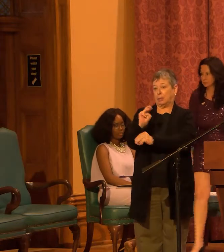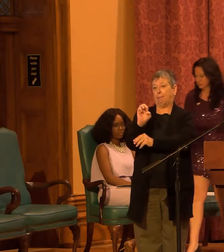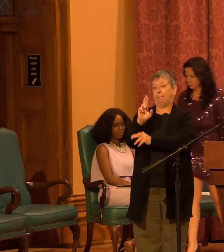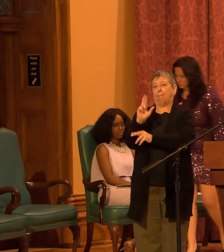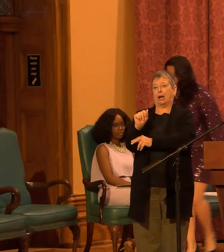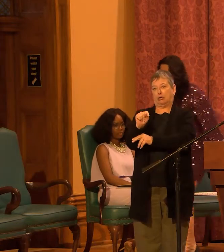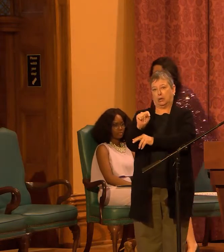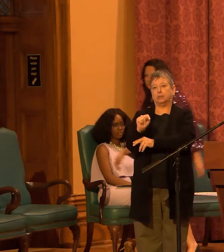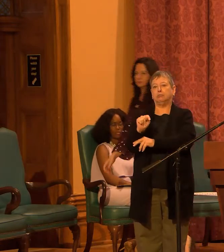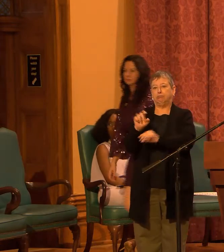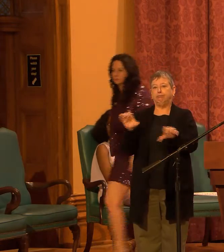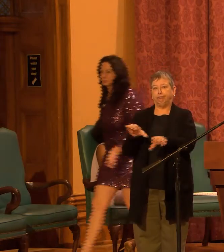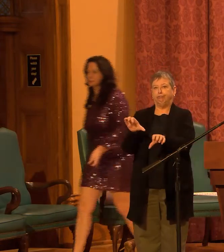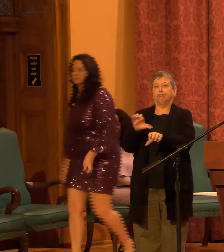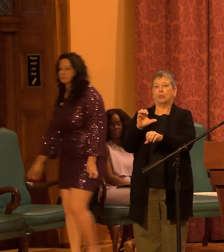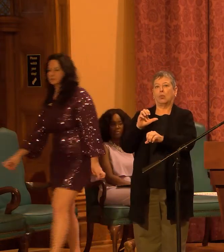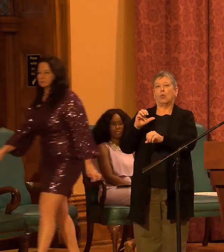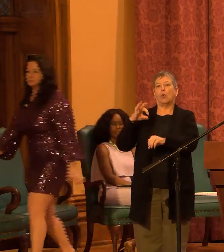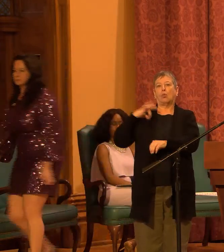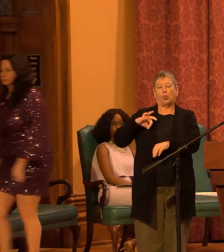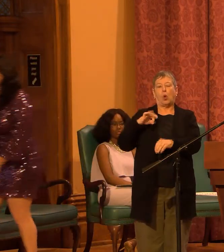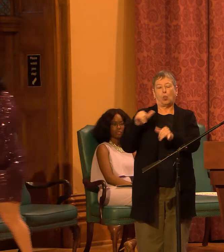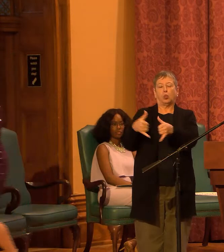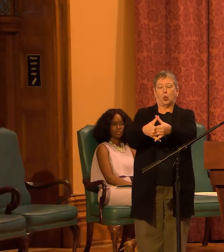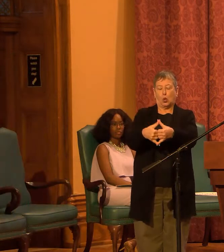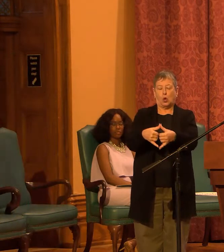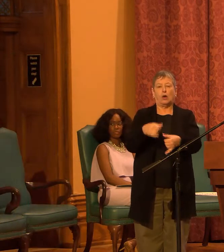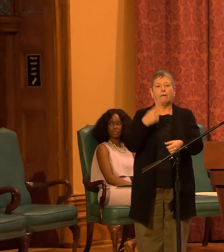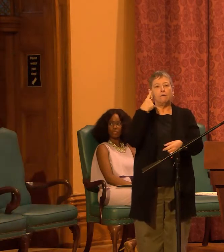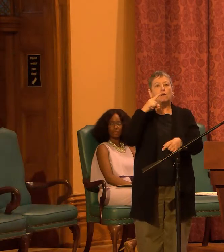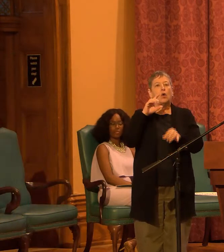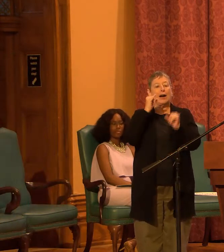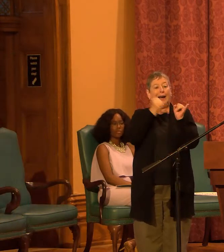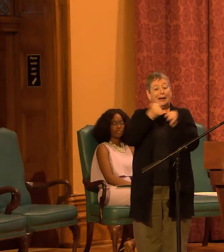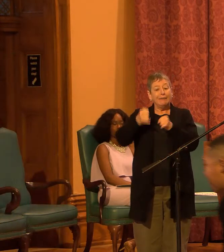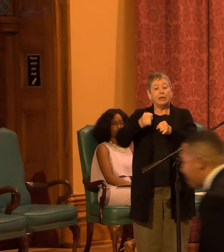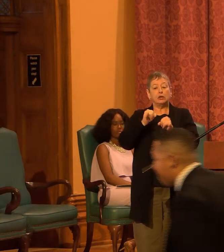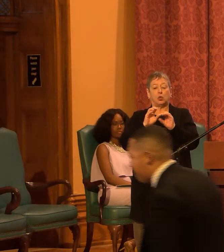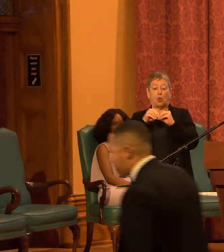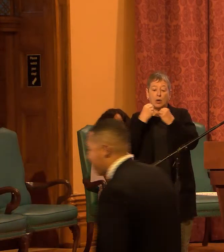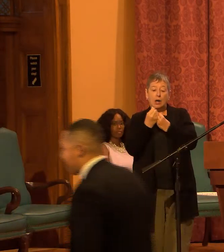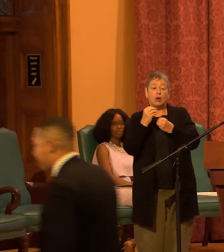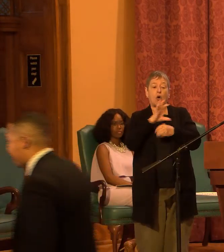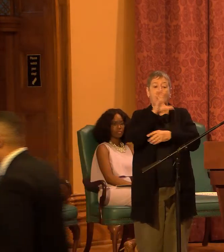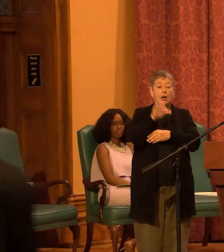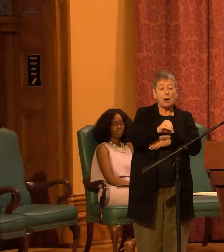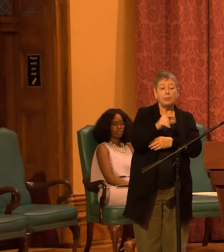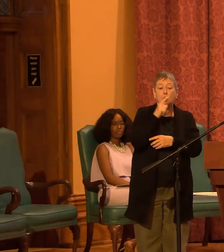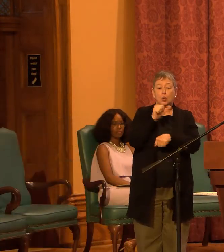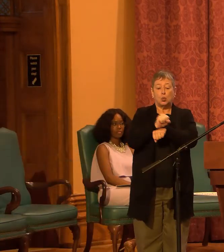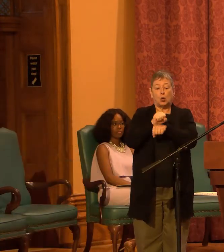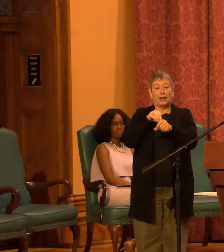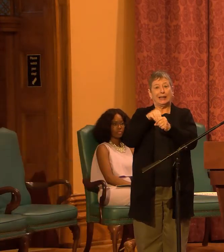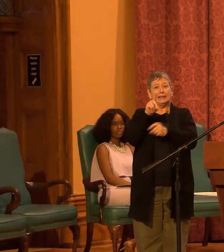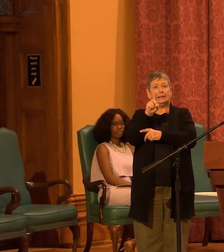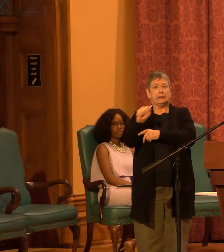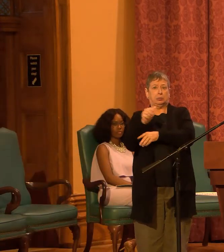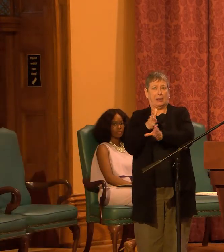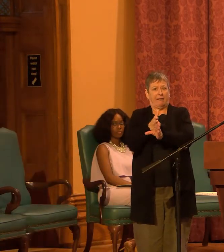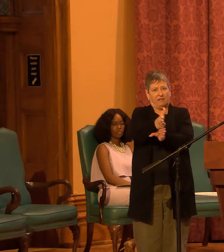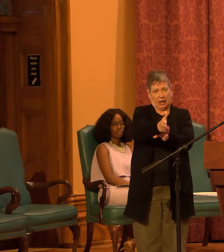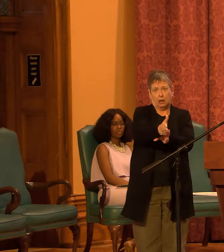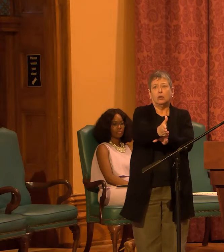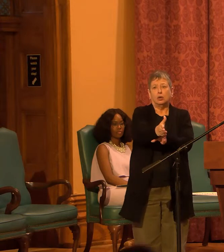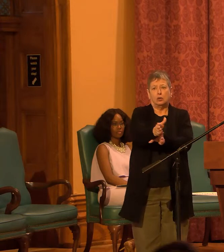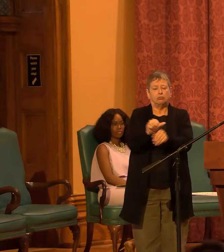of extraordinary service by an individual, organization, or firm working in the disability field that has